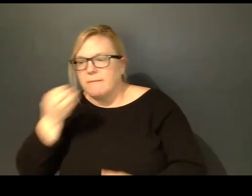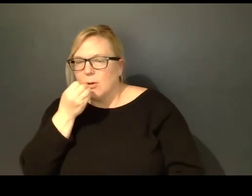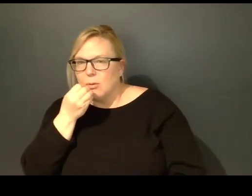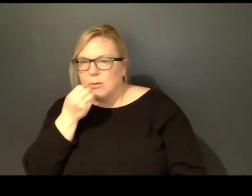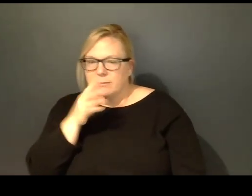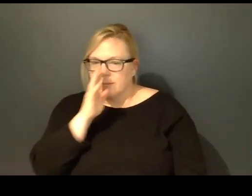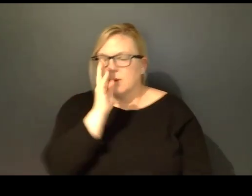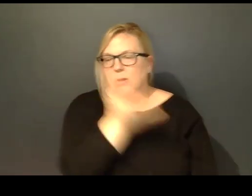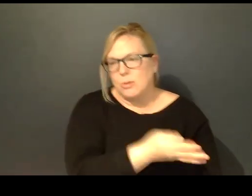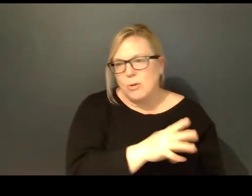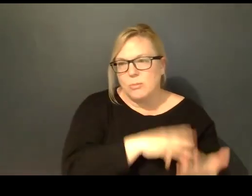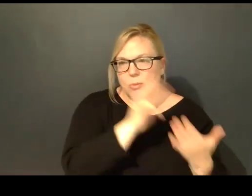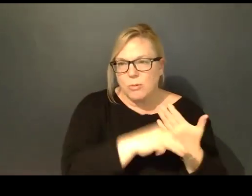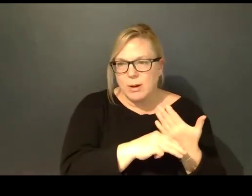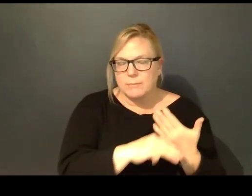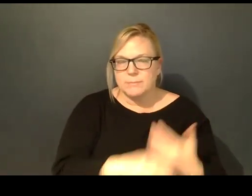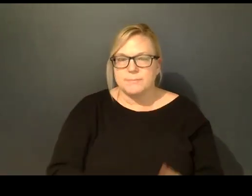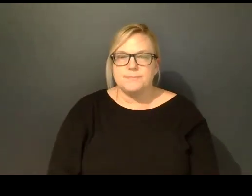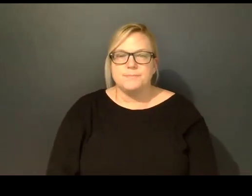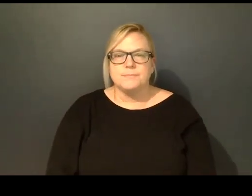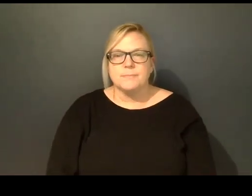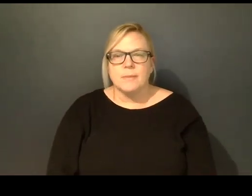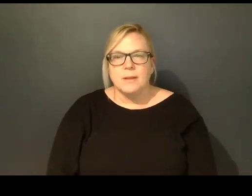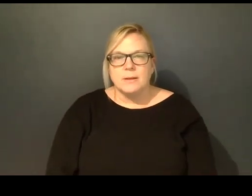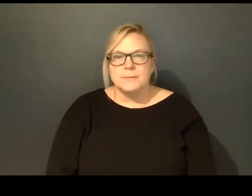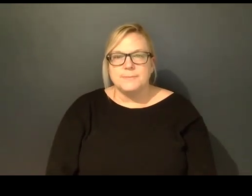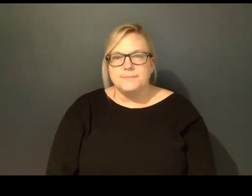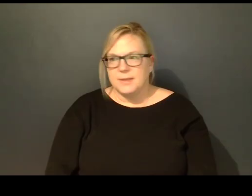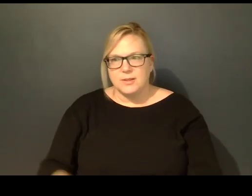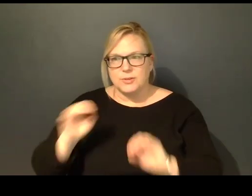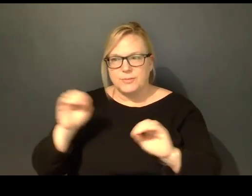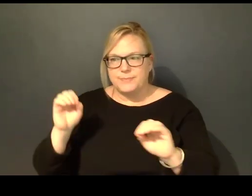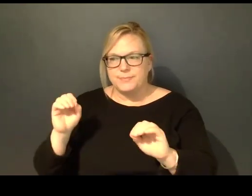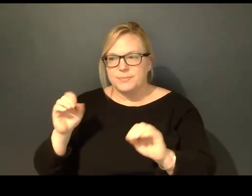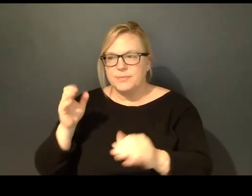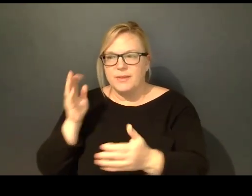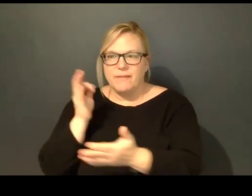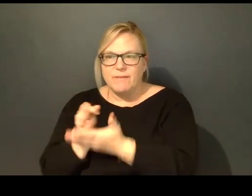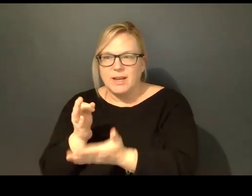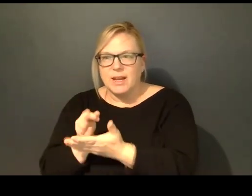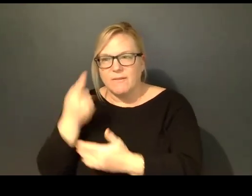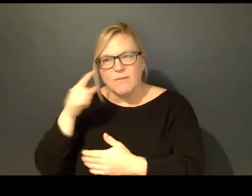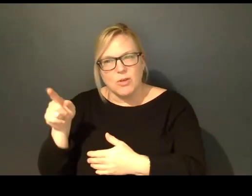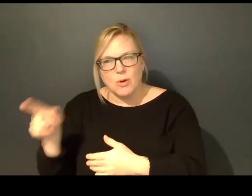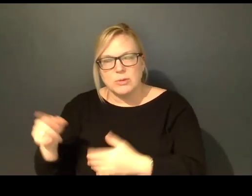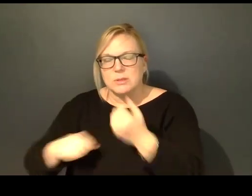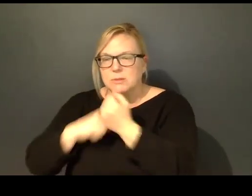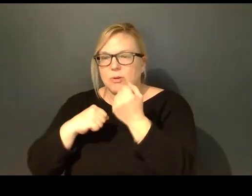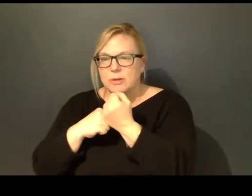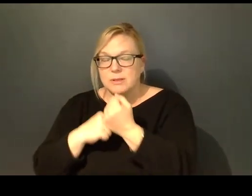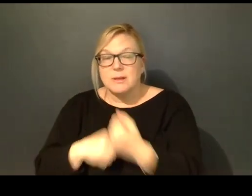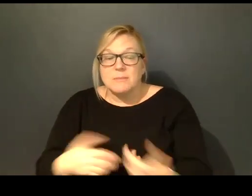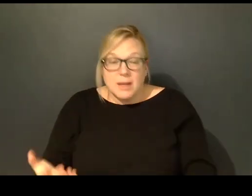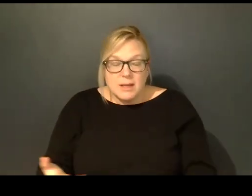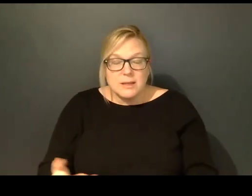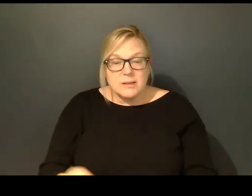too, there's very little funding for any of those sort of supports. And it's really sad to know because